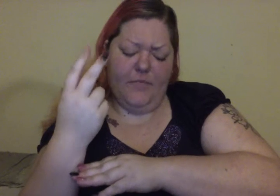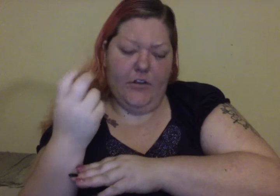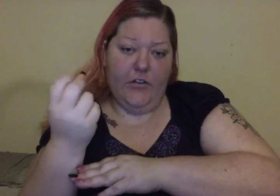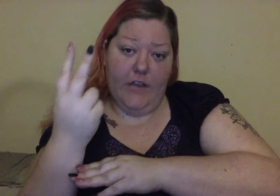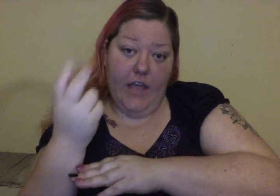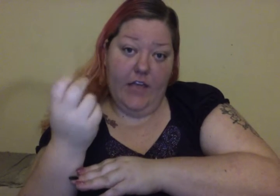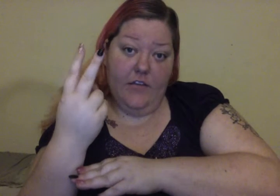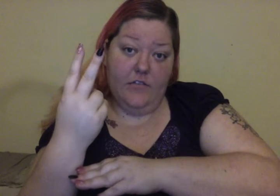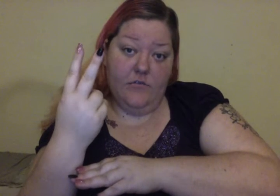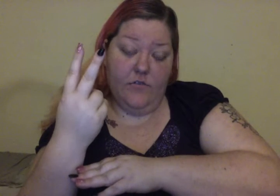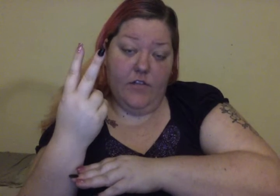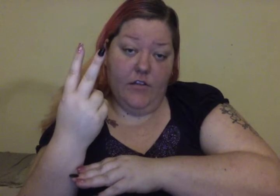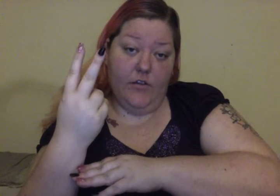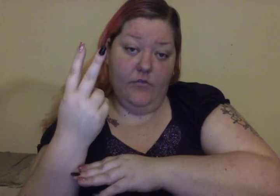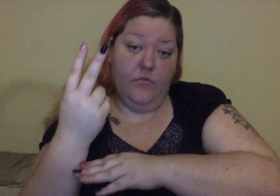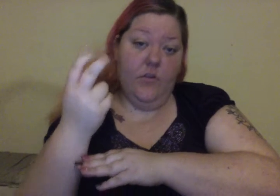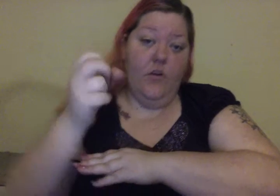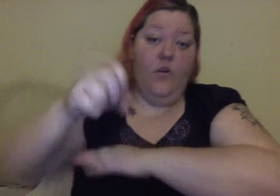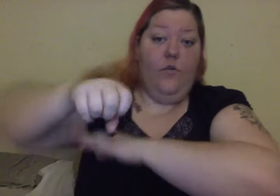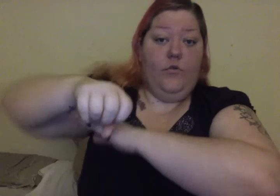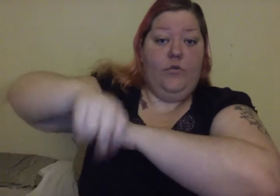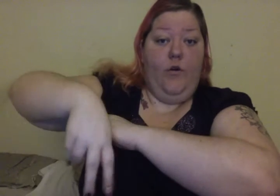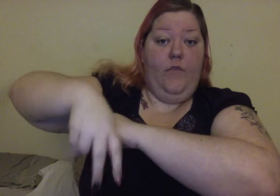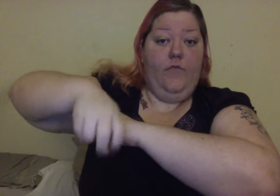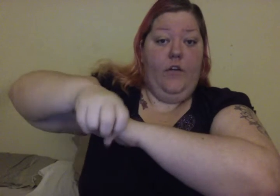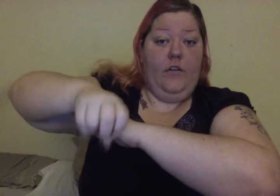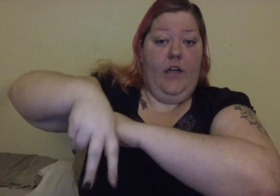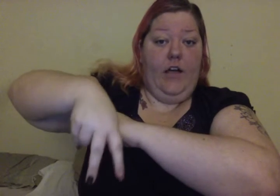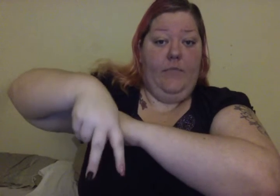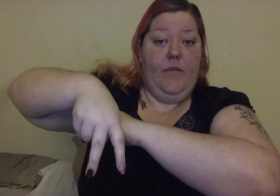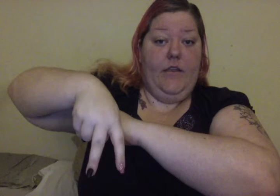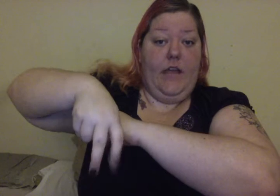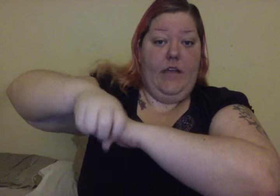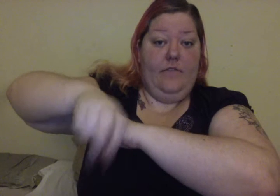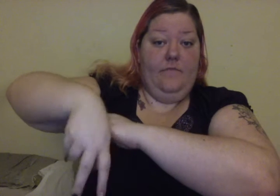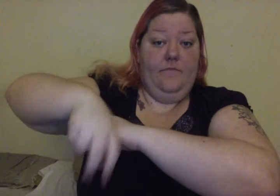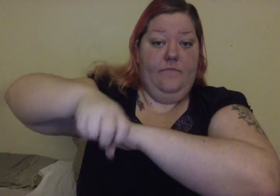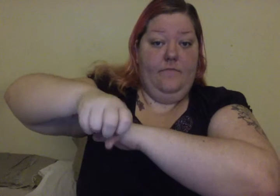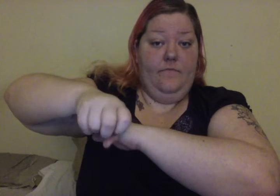the day, 12 o'clock noon, or 12 o'clock midnight.